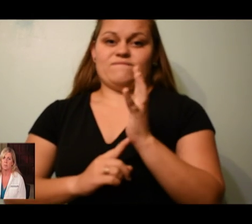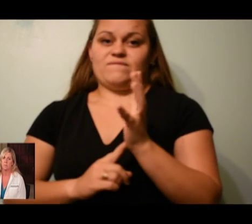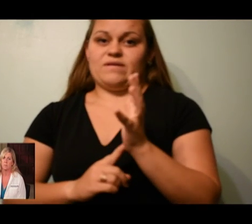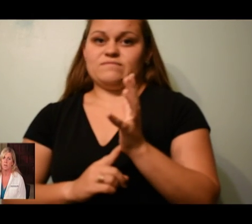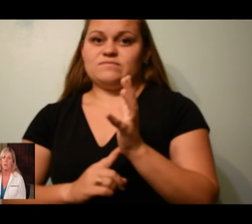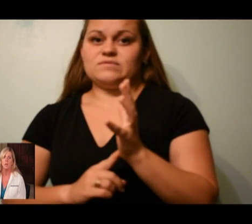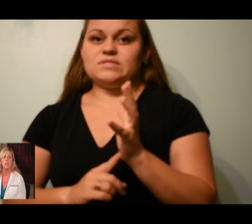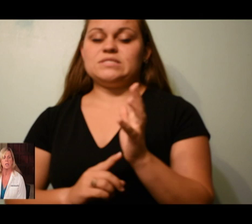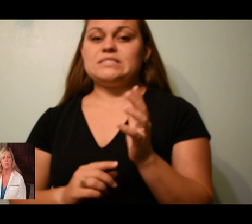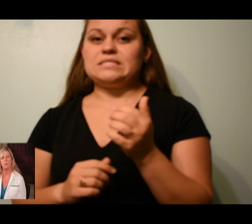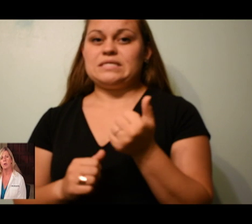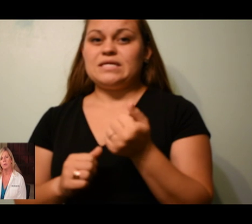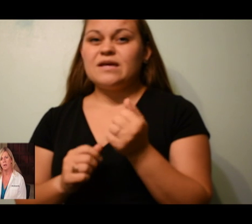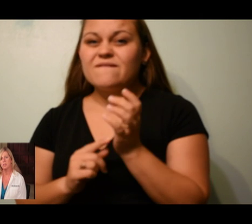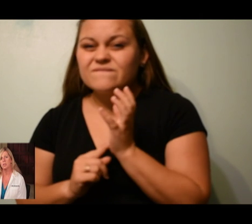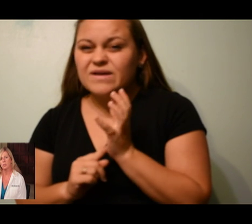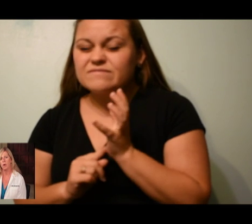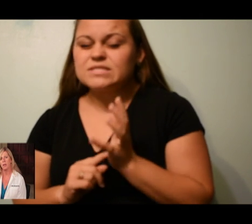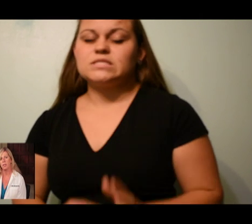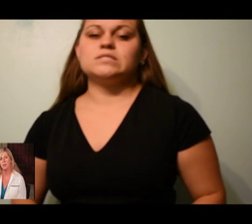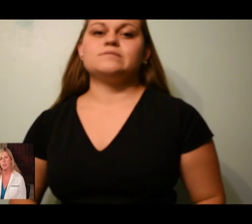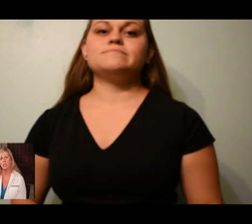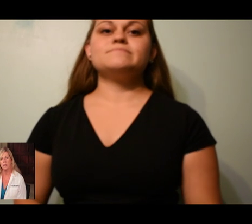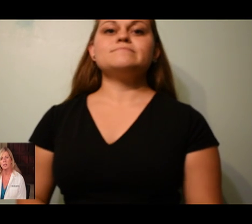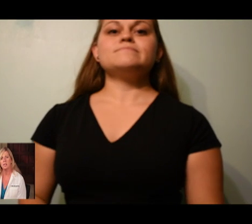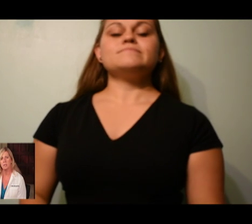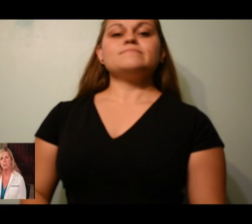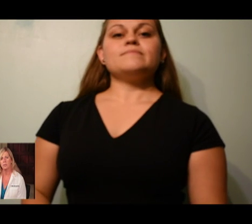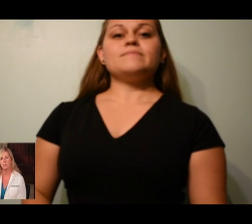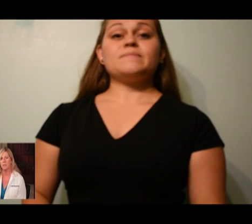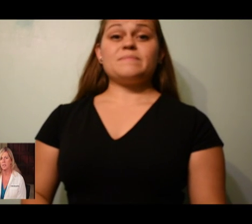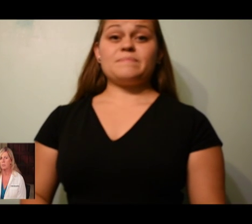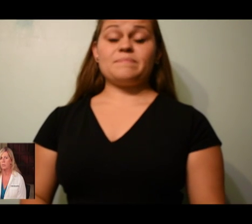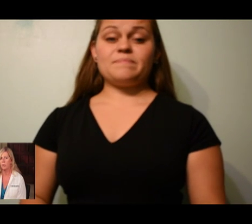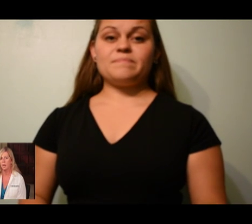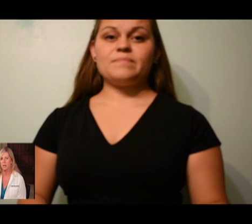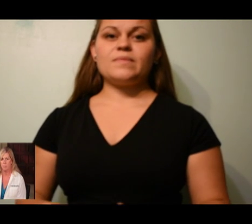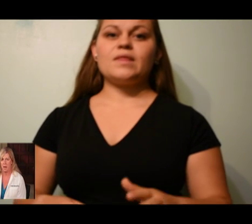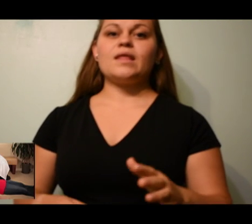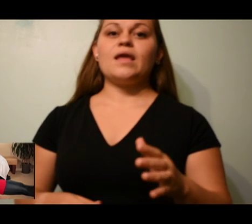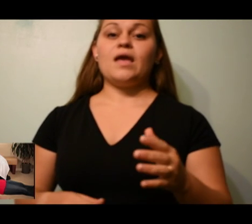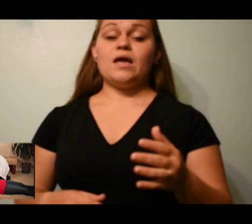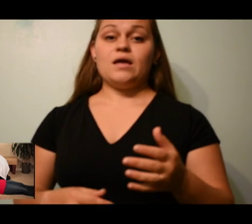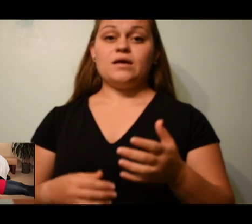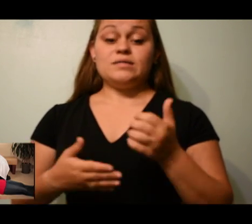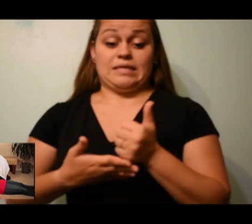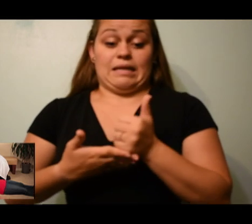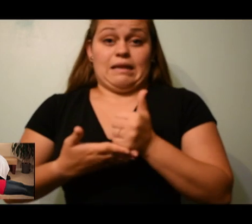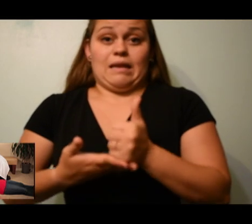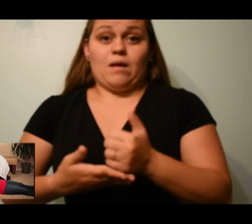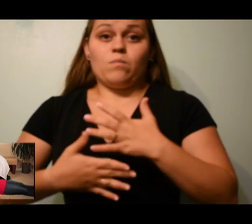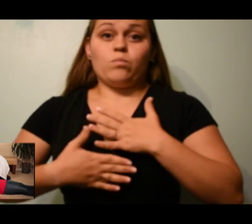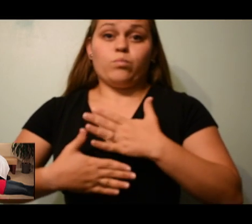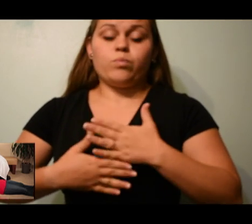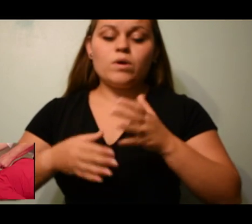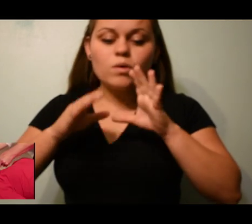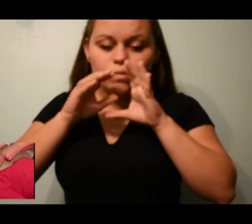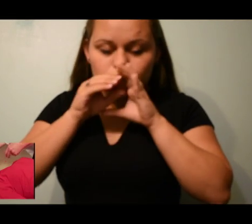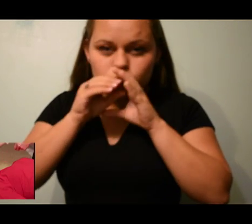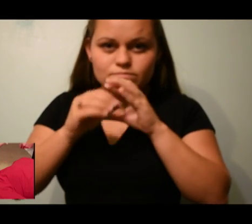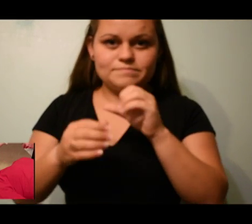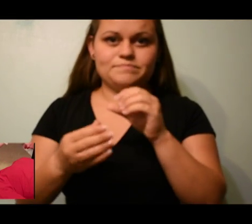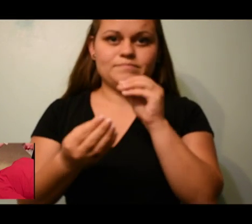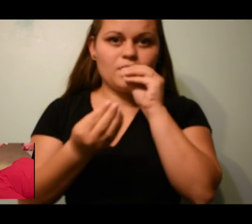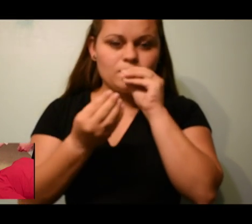minutes. To perform a rescue breath, gently tilt the victim's forehead back with one hand, and with your